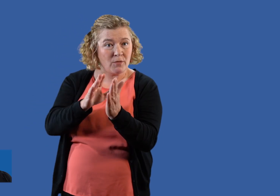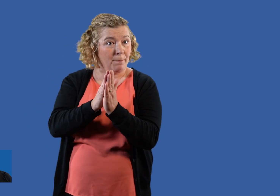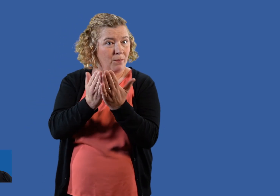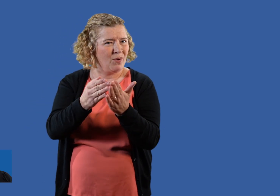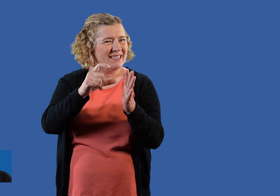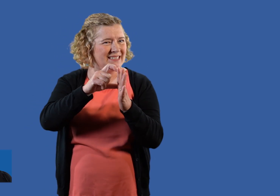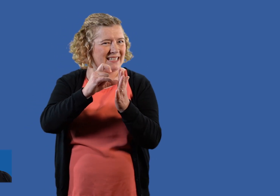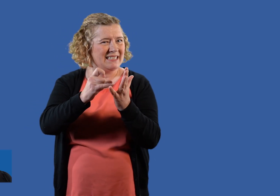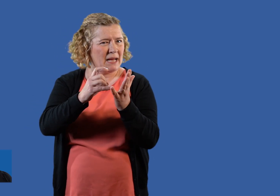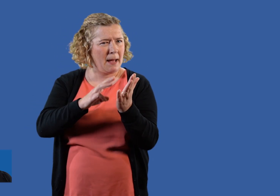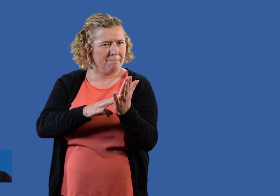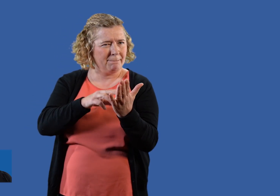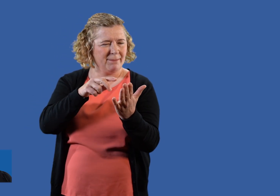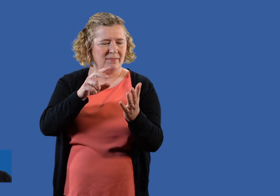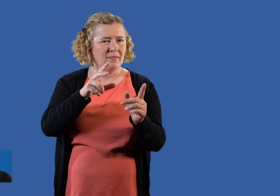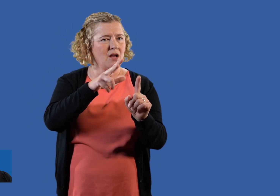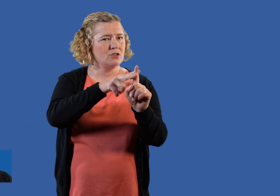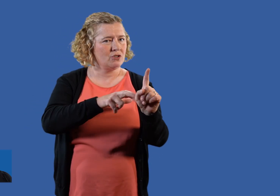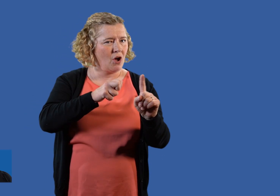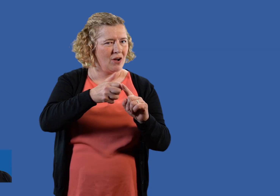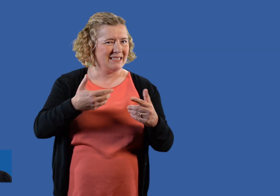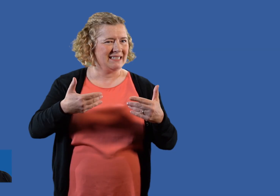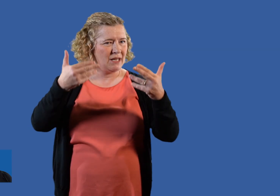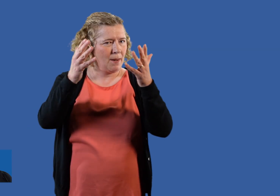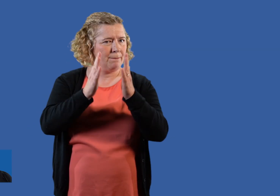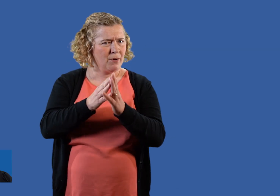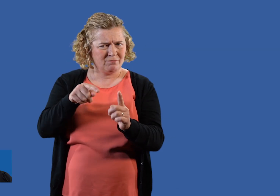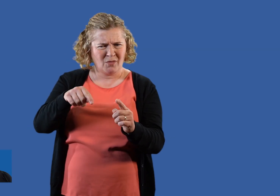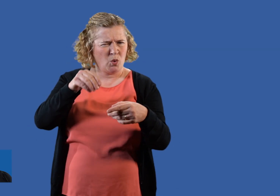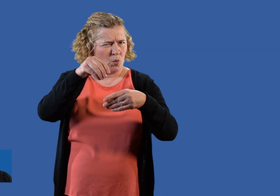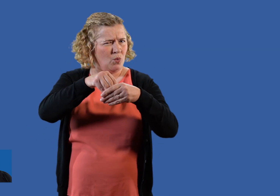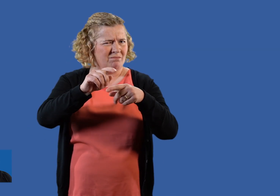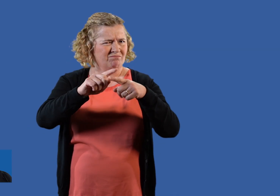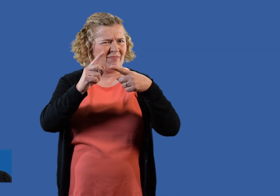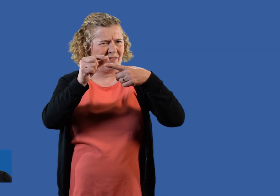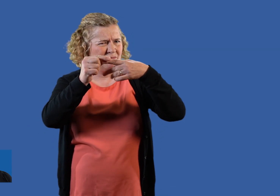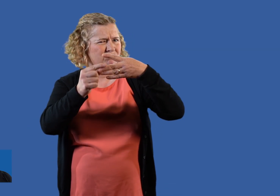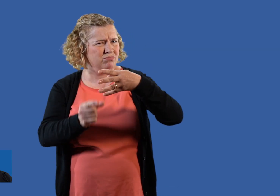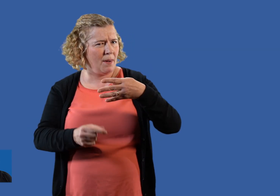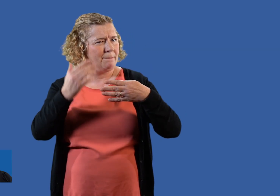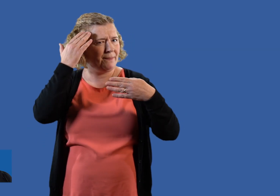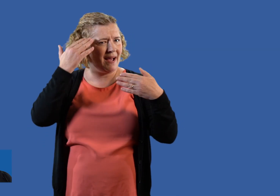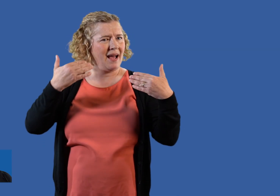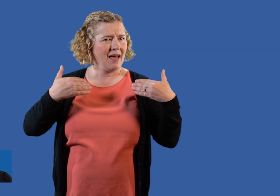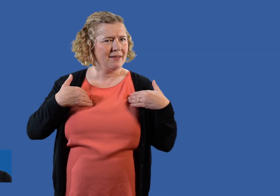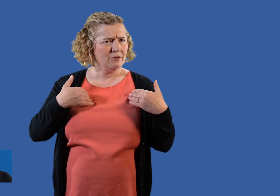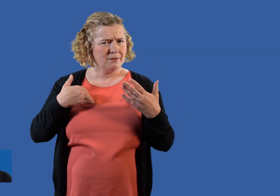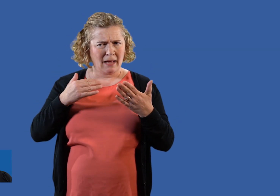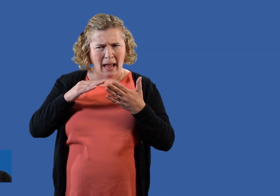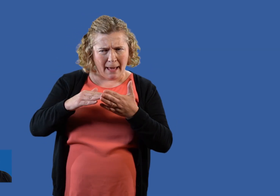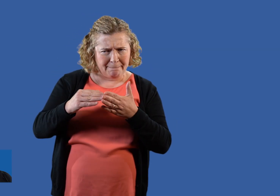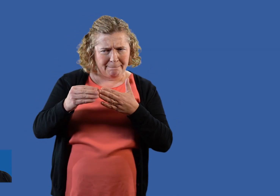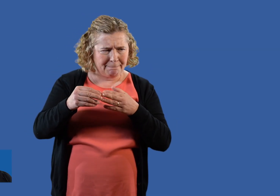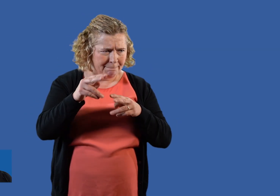by the Diagnostic and Statistical Manual of Mental Disorders, that's called the